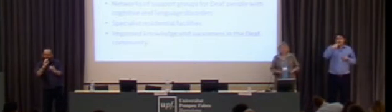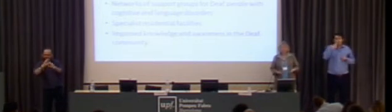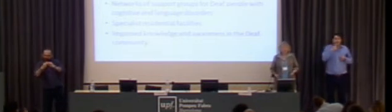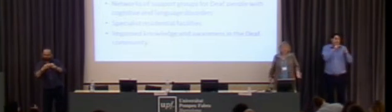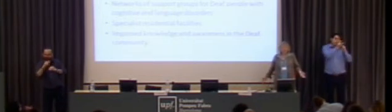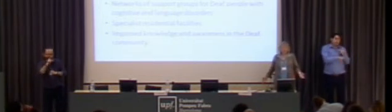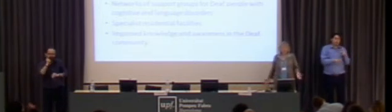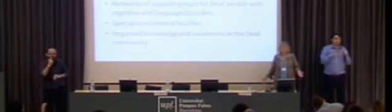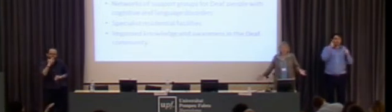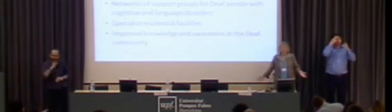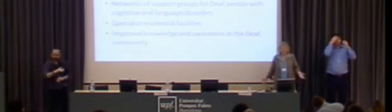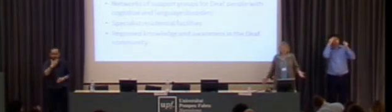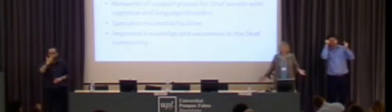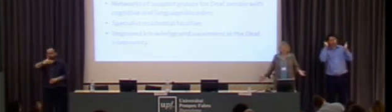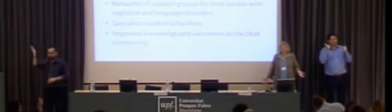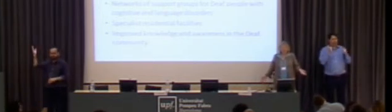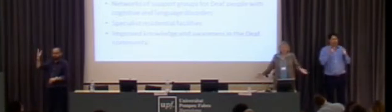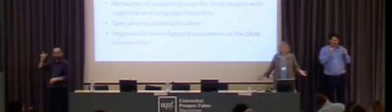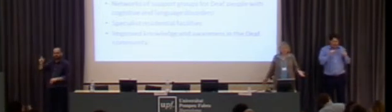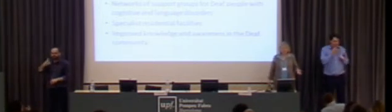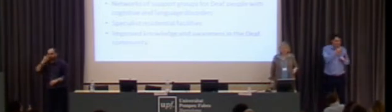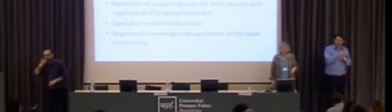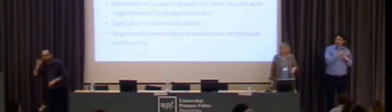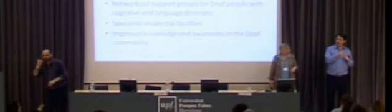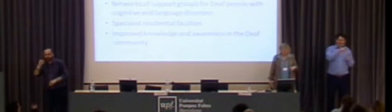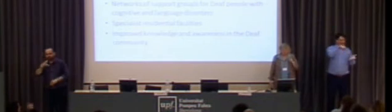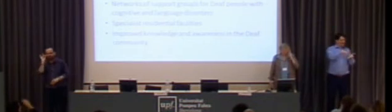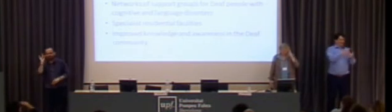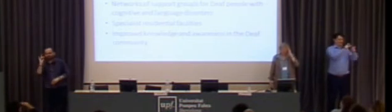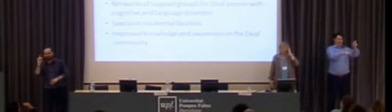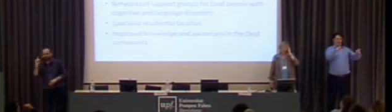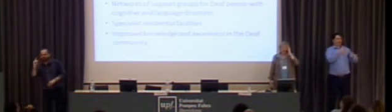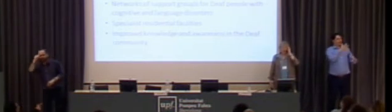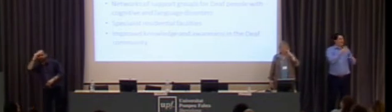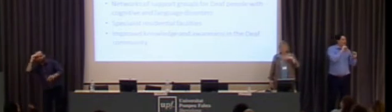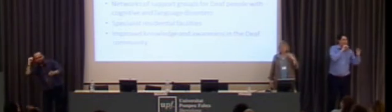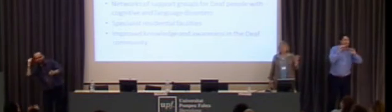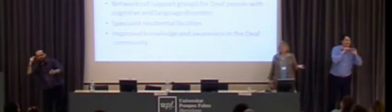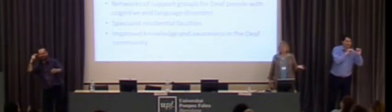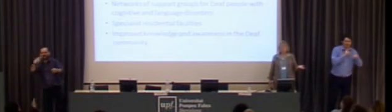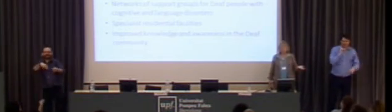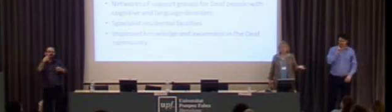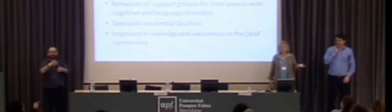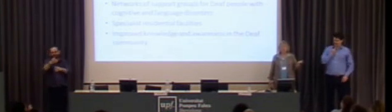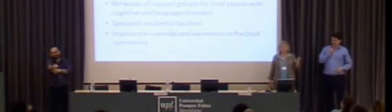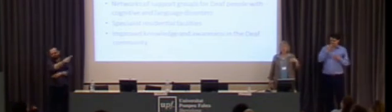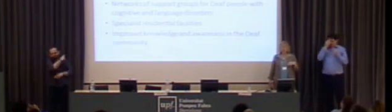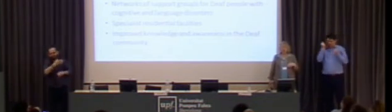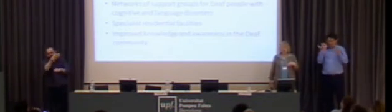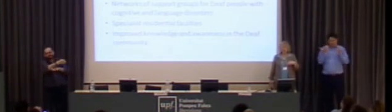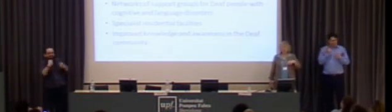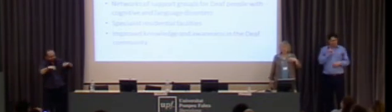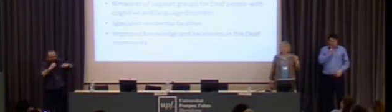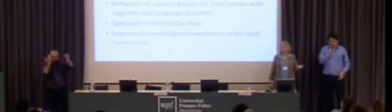and you know, a deaf person can't go there because nobody can communicate with them. There need to be more specialist